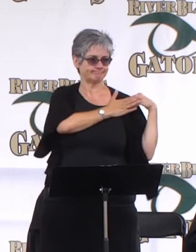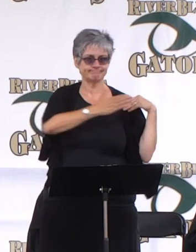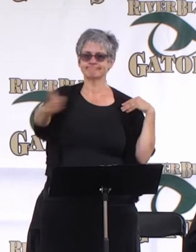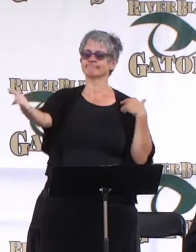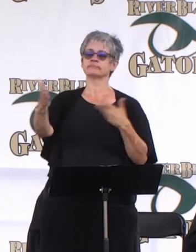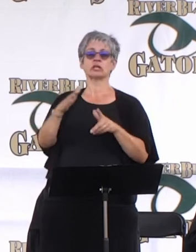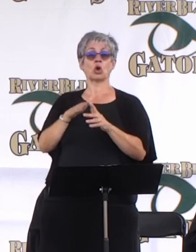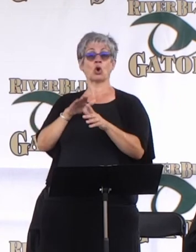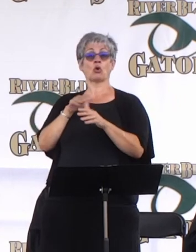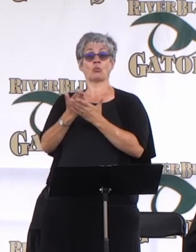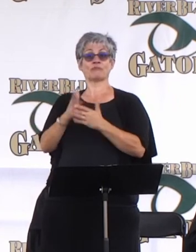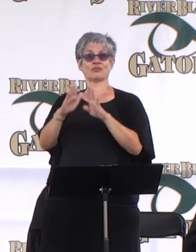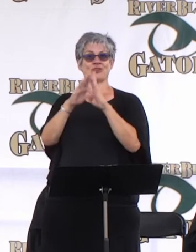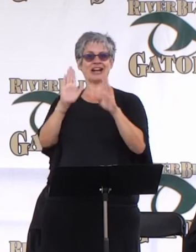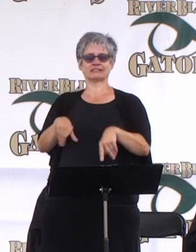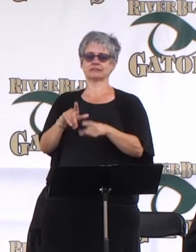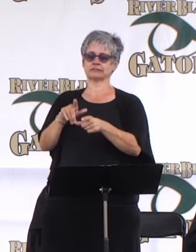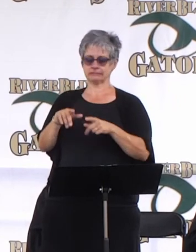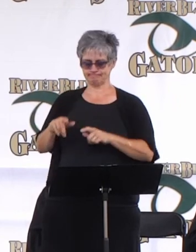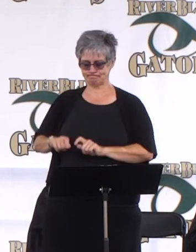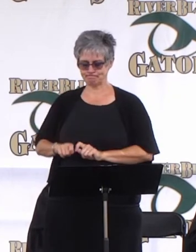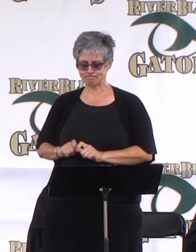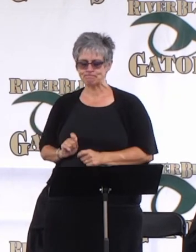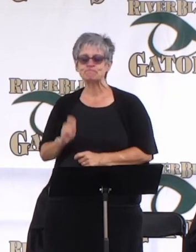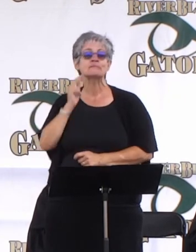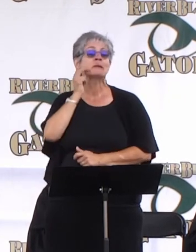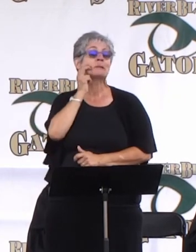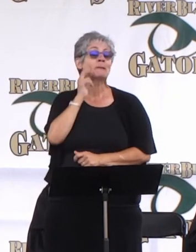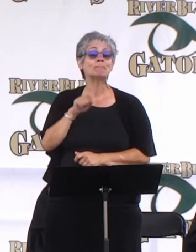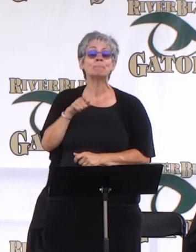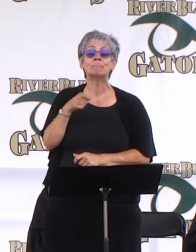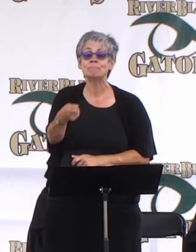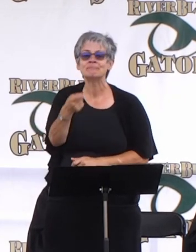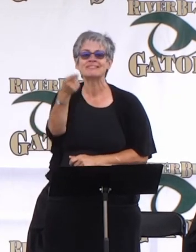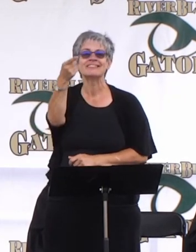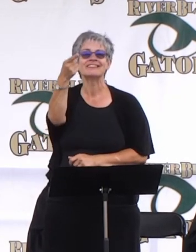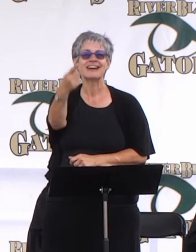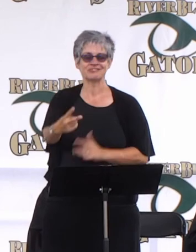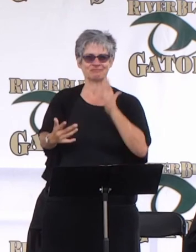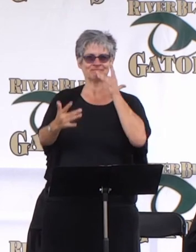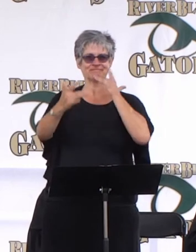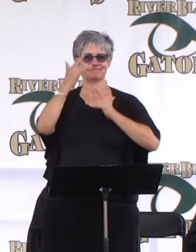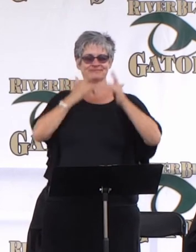gum, always half. She was tearing paper towels